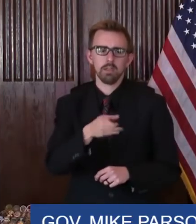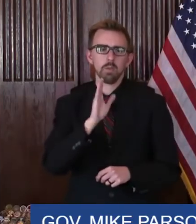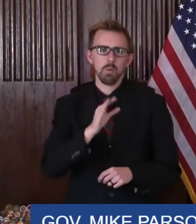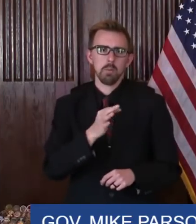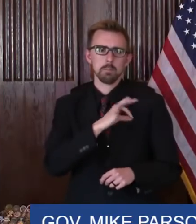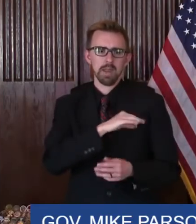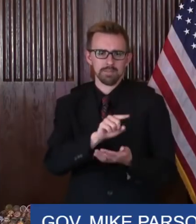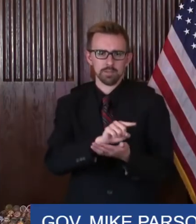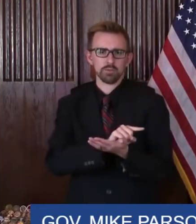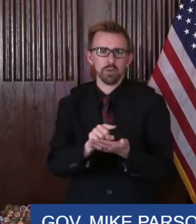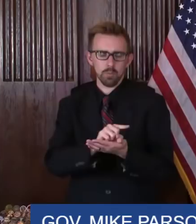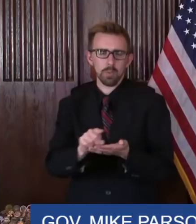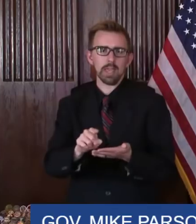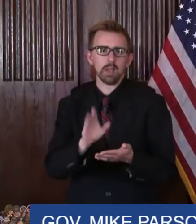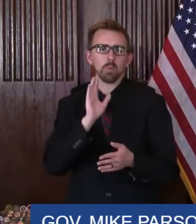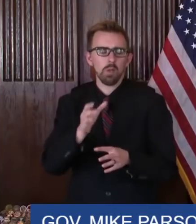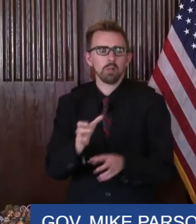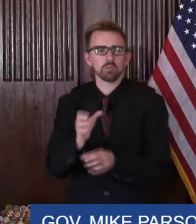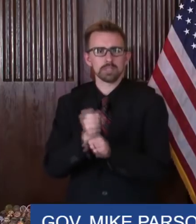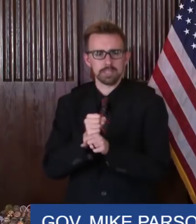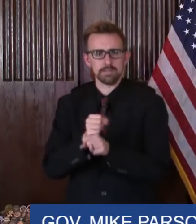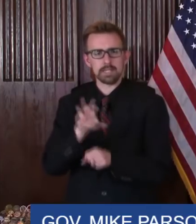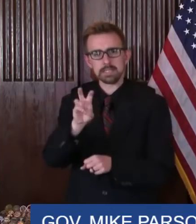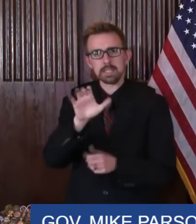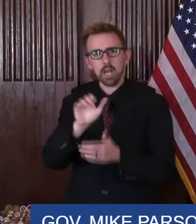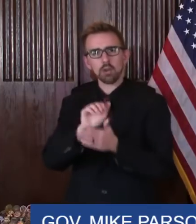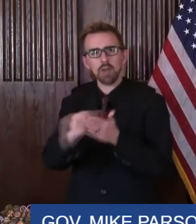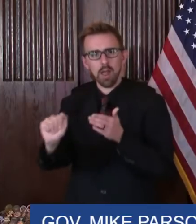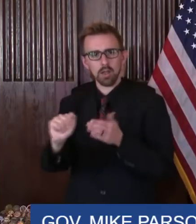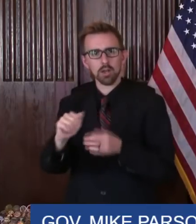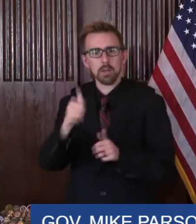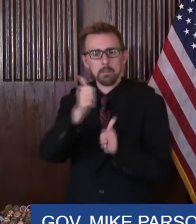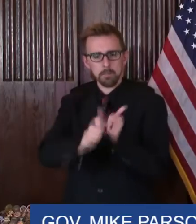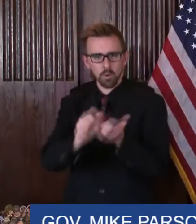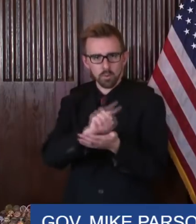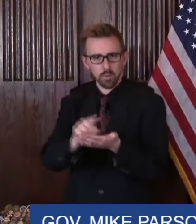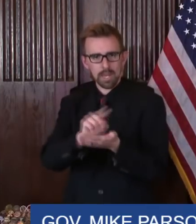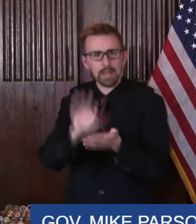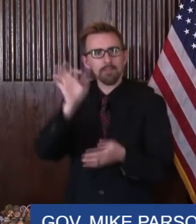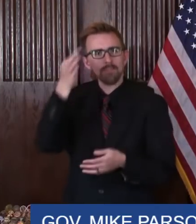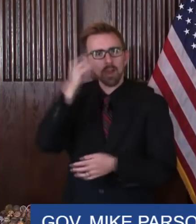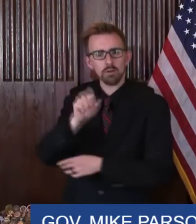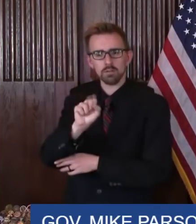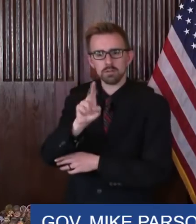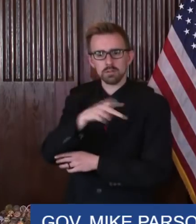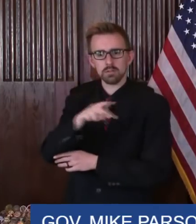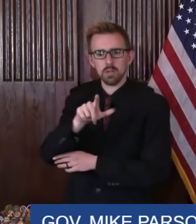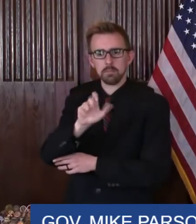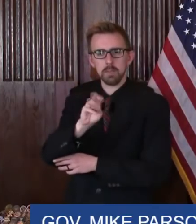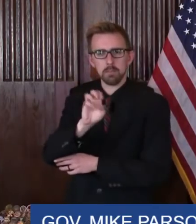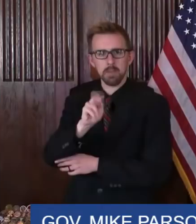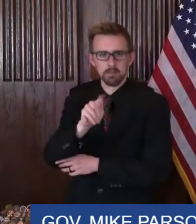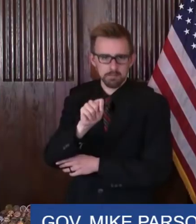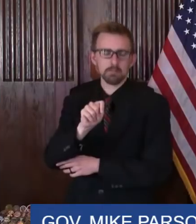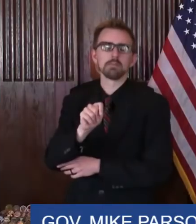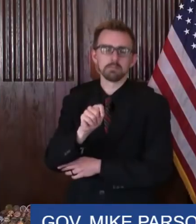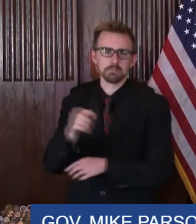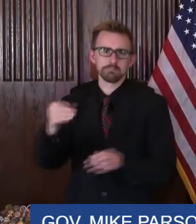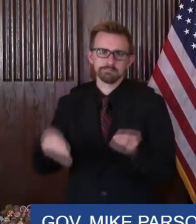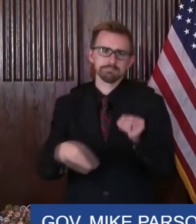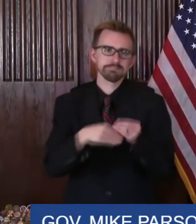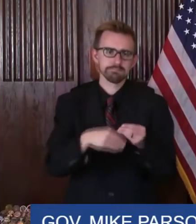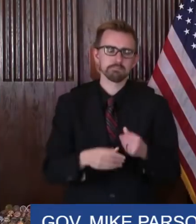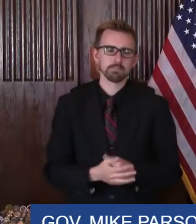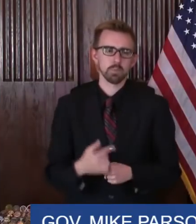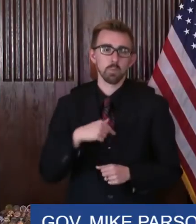benefits during the week will receive the $600 per week federal supplement. We expect those payments, as the governor